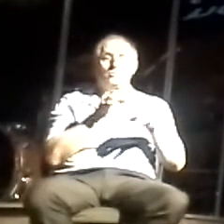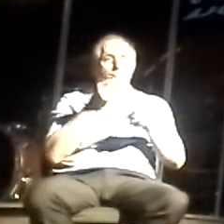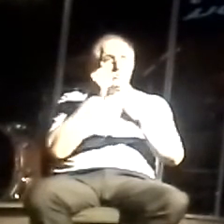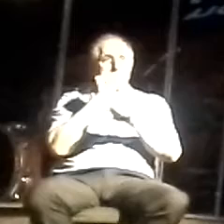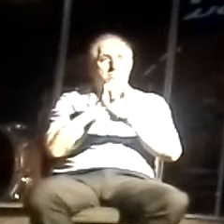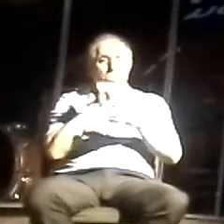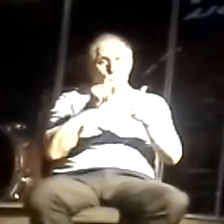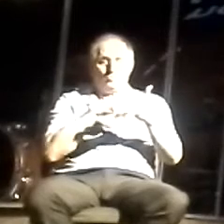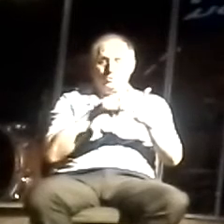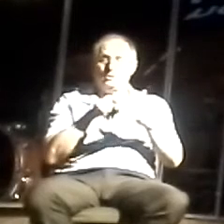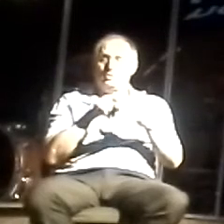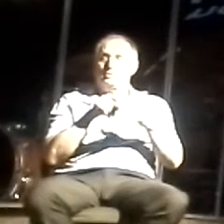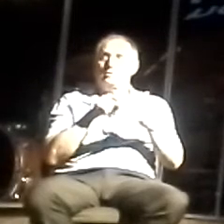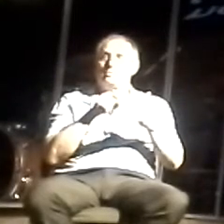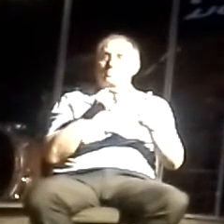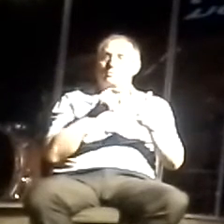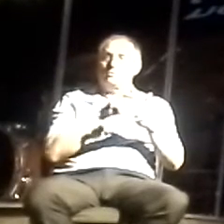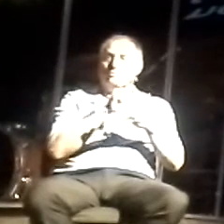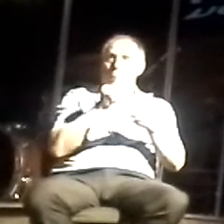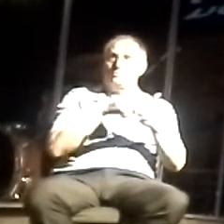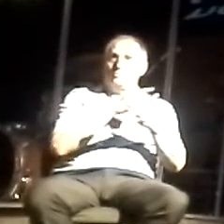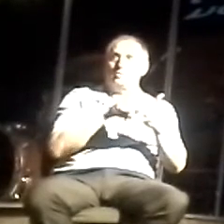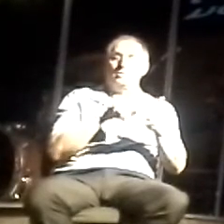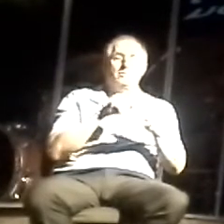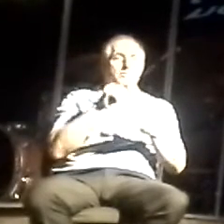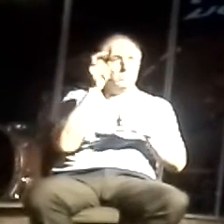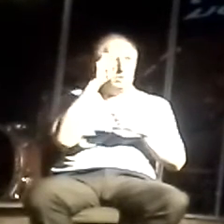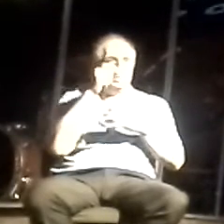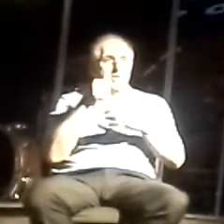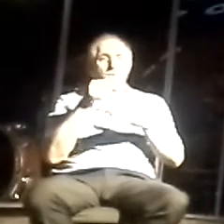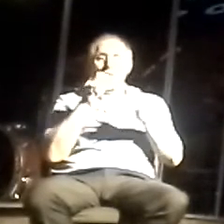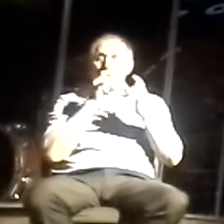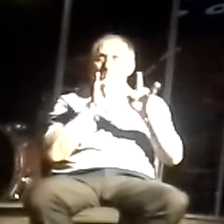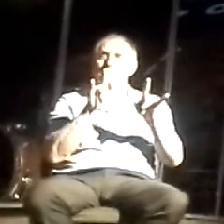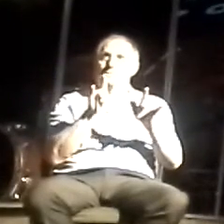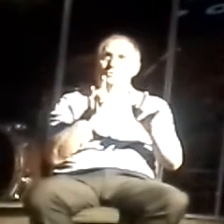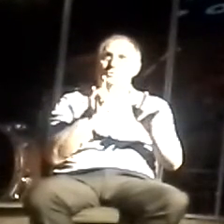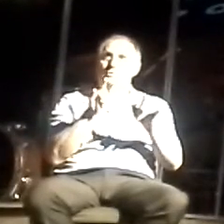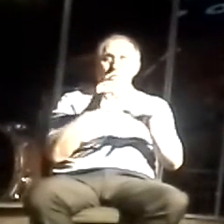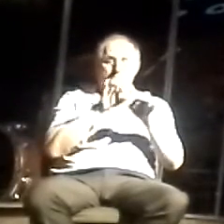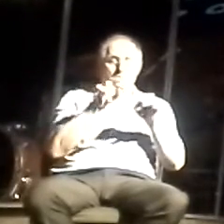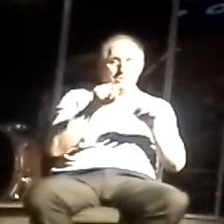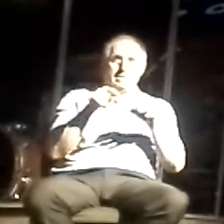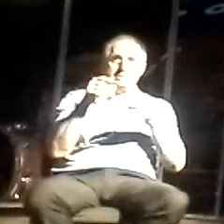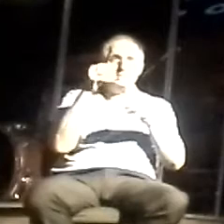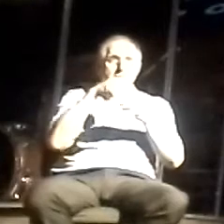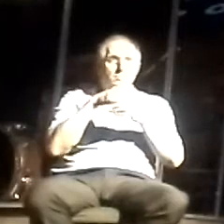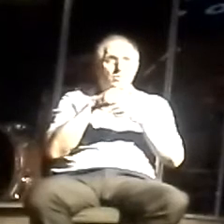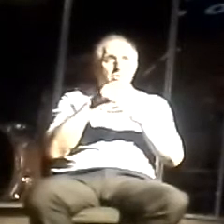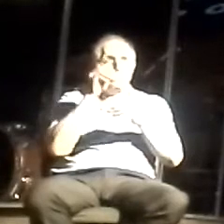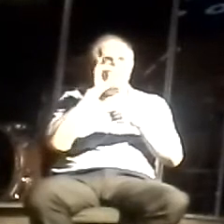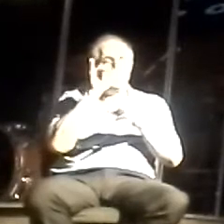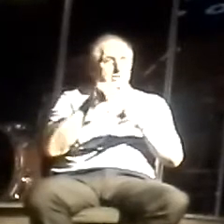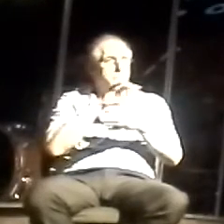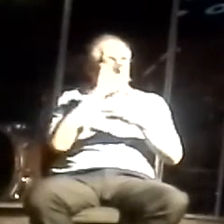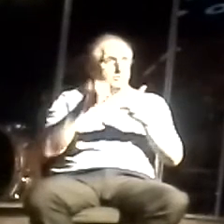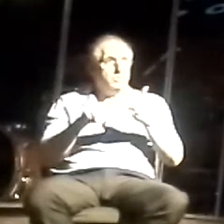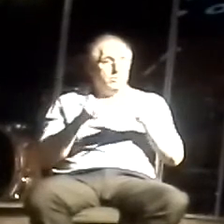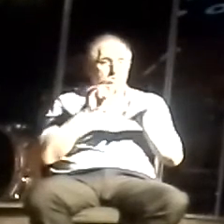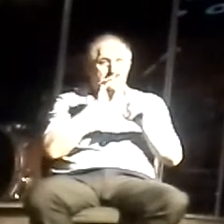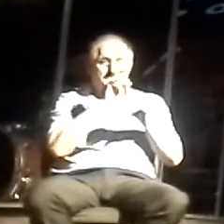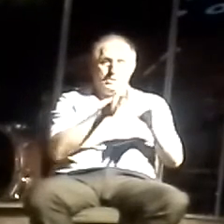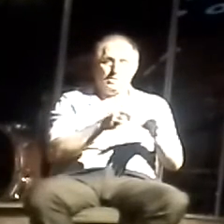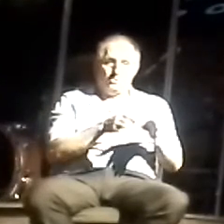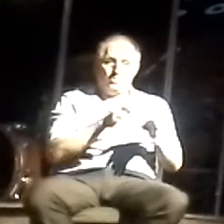what? Henry Cloud says this about the mocker. He says, while the simple needs input and the fool needs consequences, with the